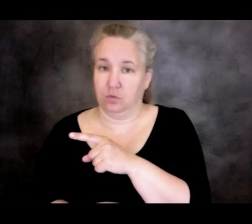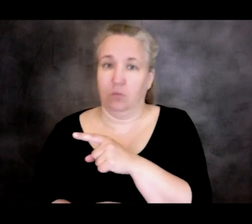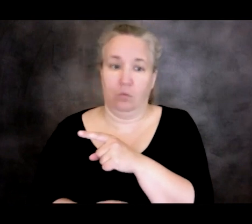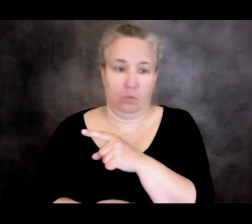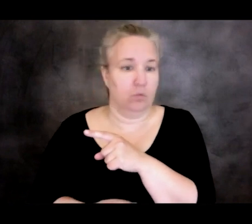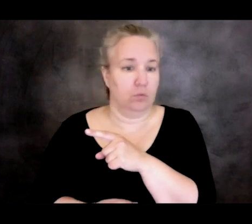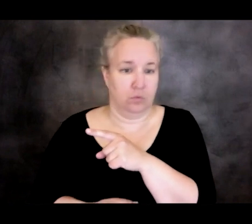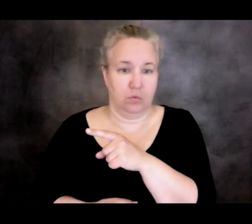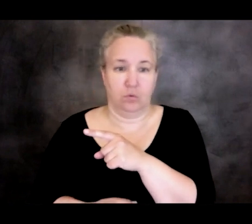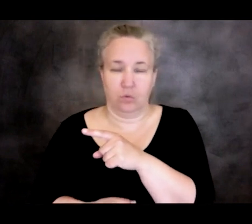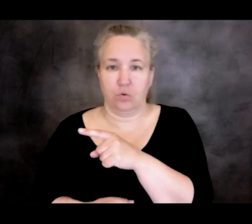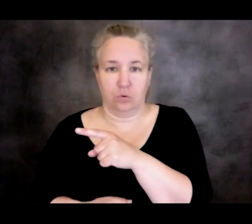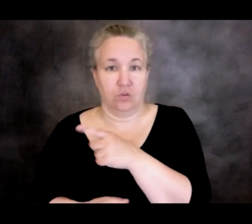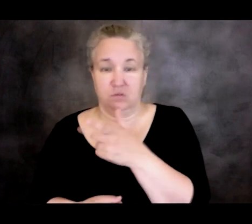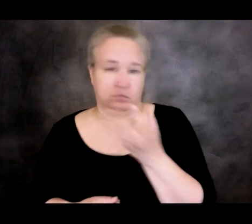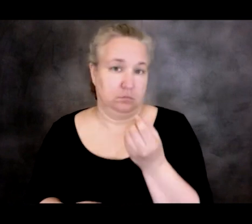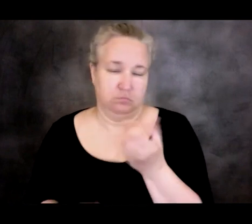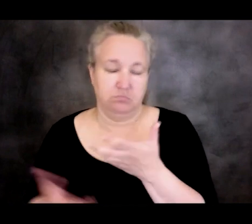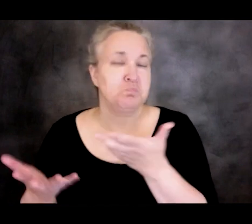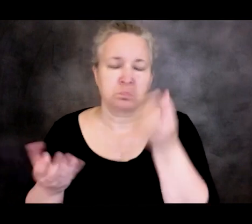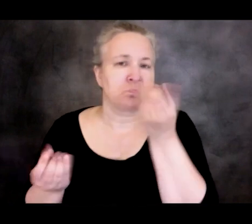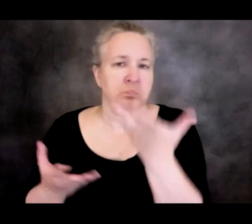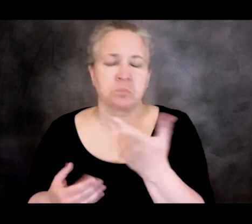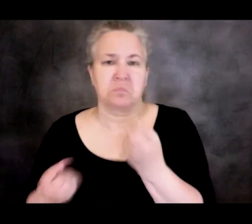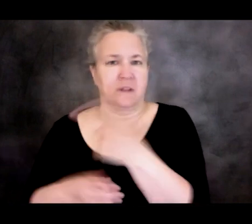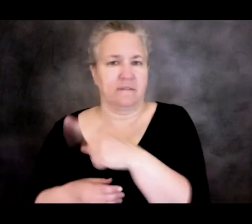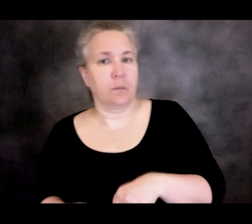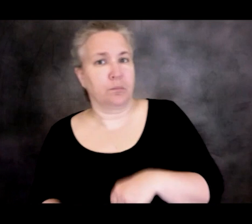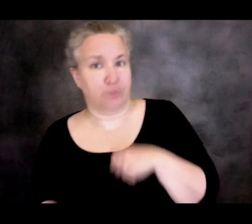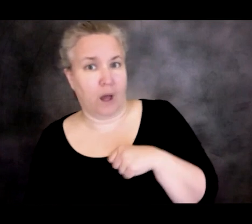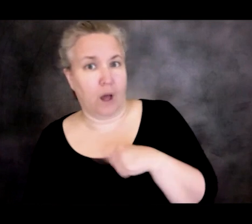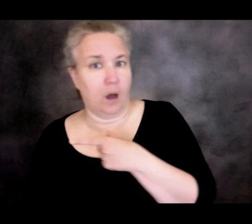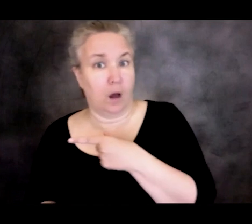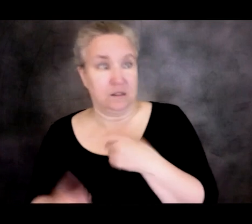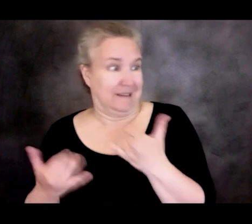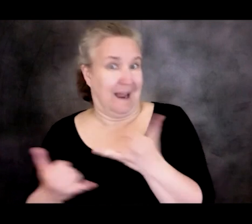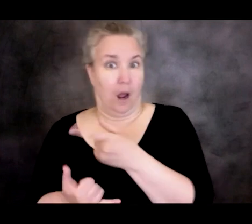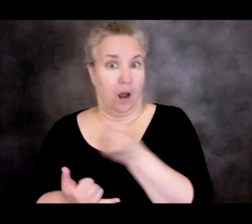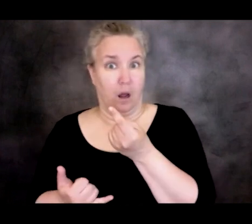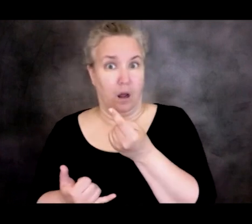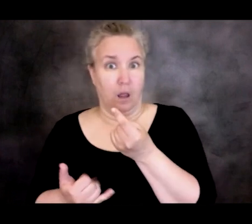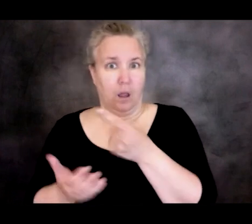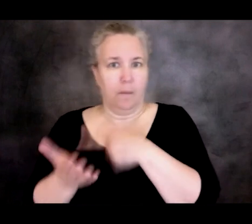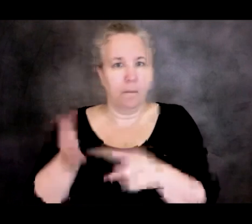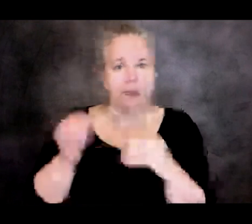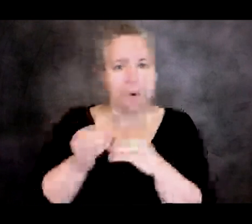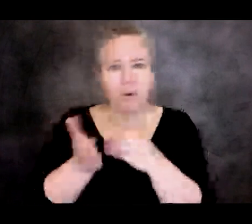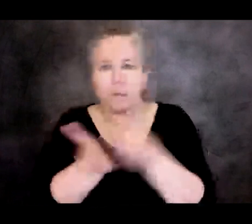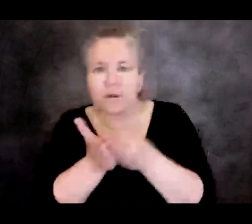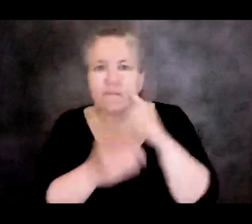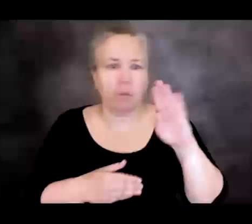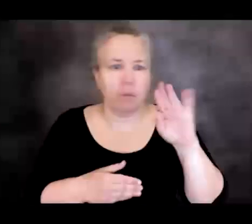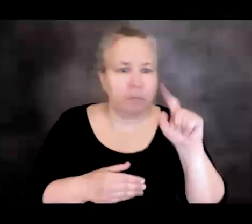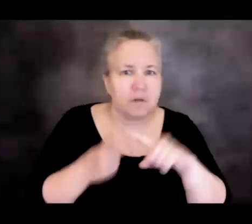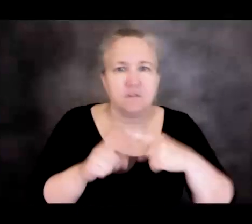paying many of them are very, very proud of this fact, paying extra shares of bills or rent